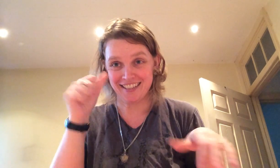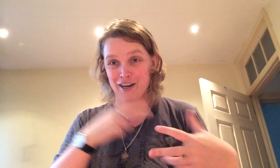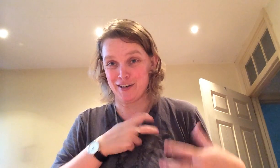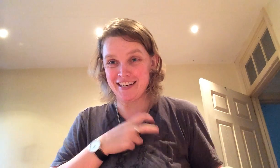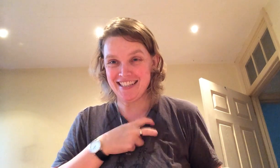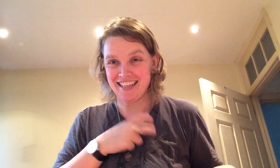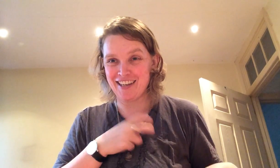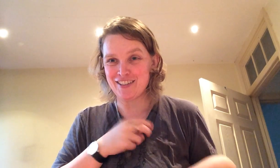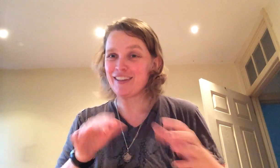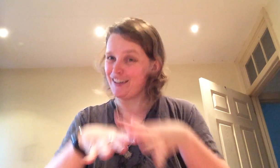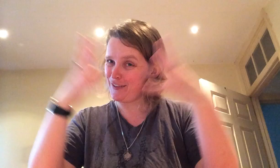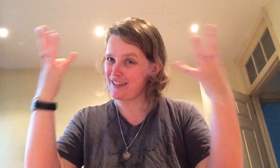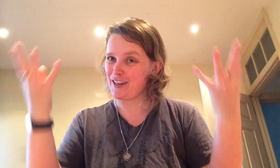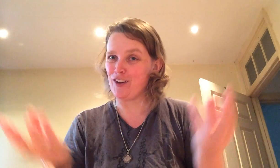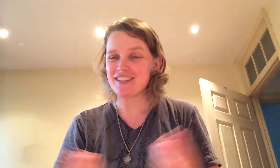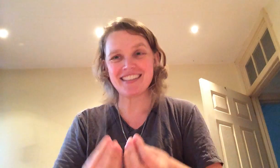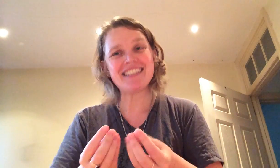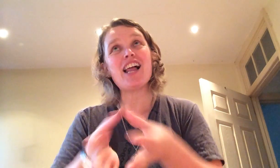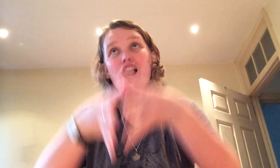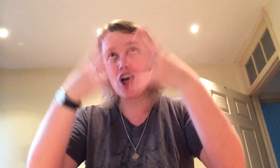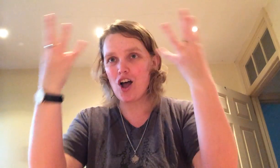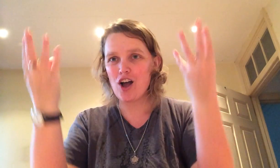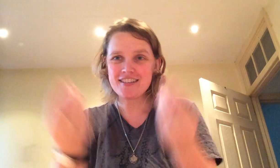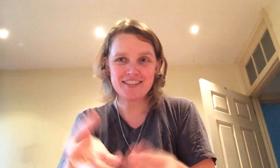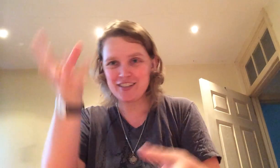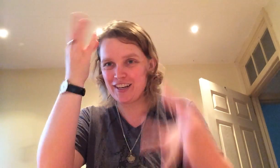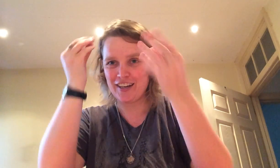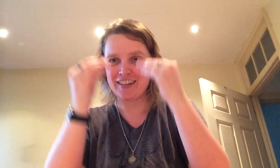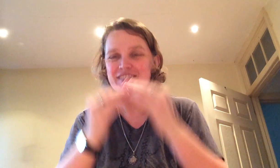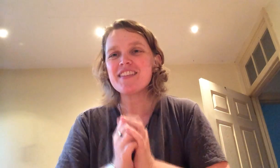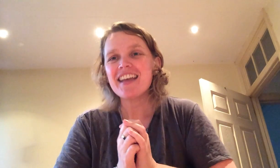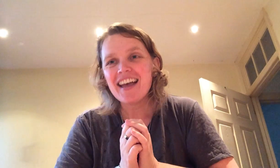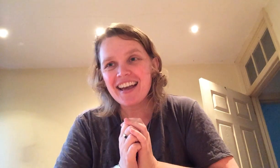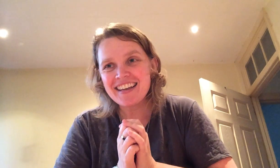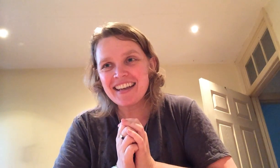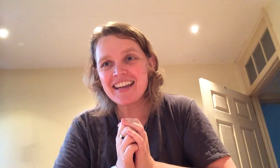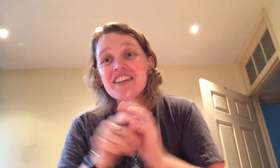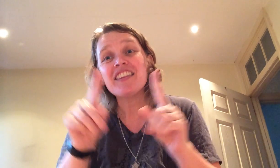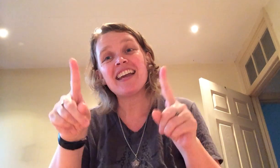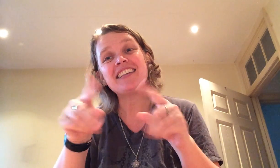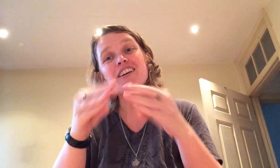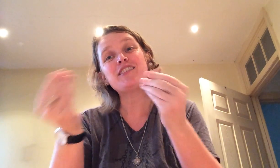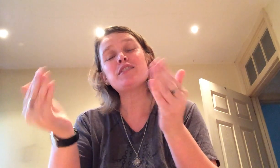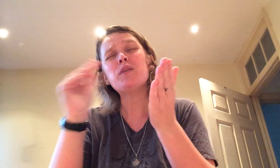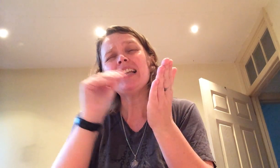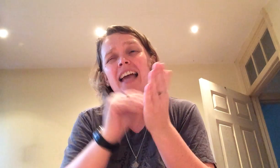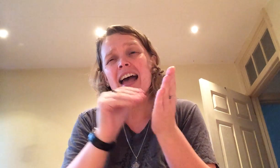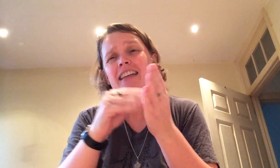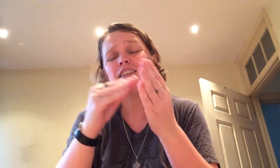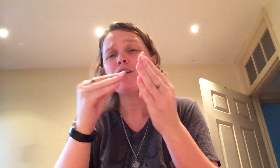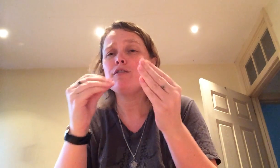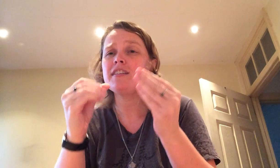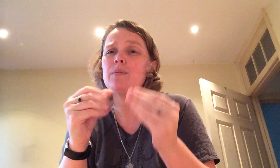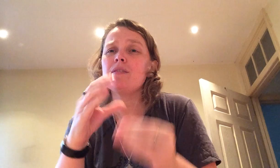I don't scare you. I know that's a lot. It's a lot to learn. Okay, then I'll just quickly add for some of them